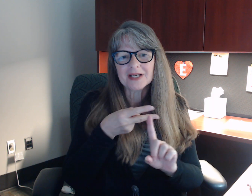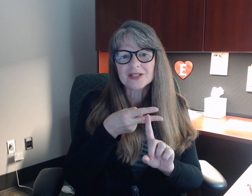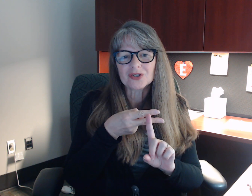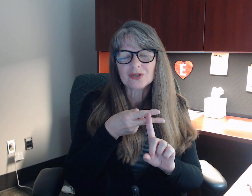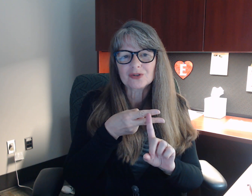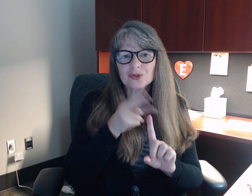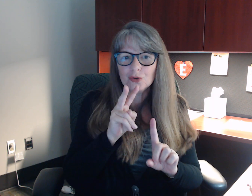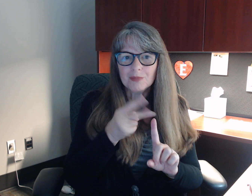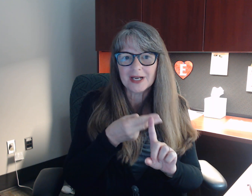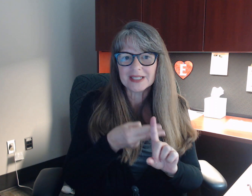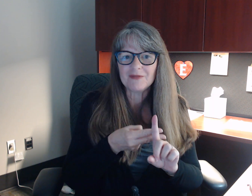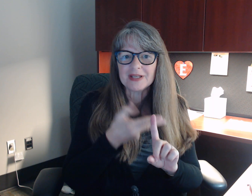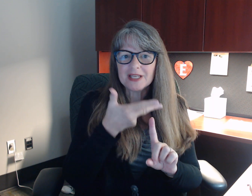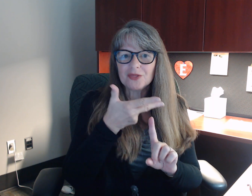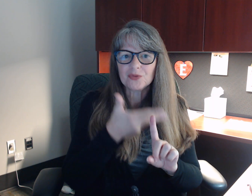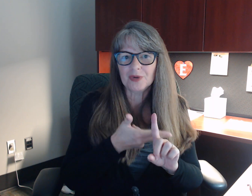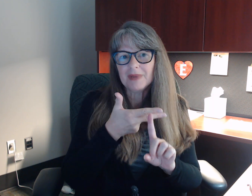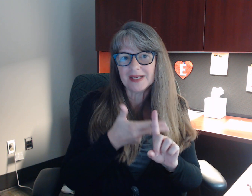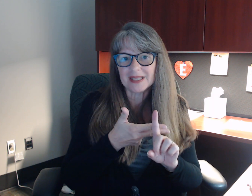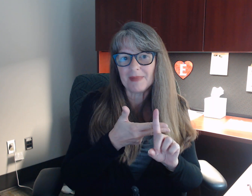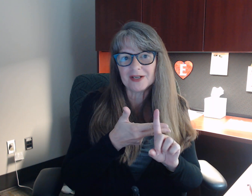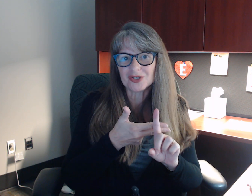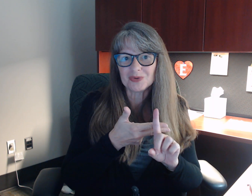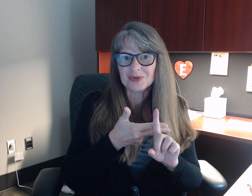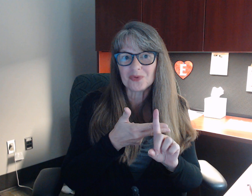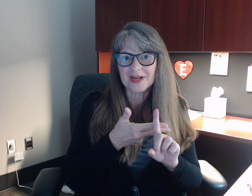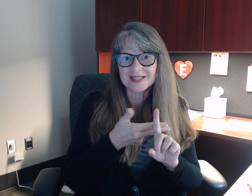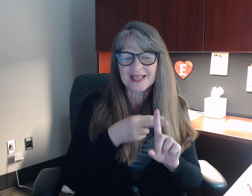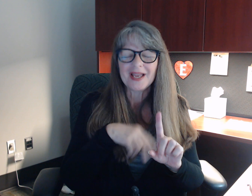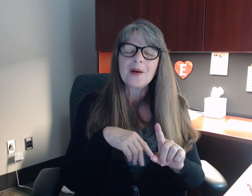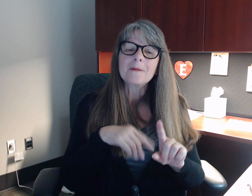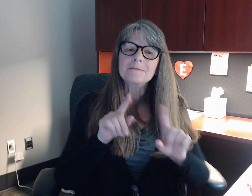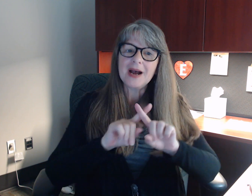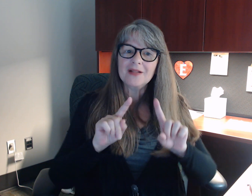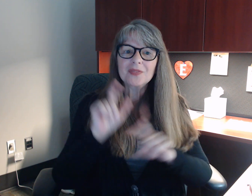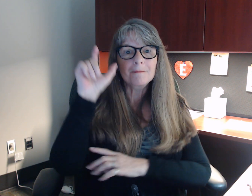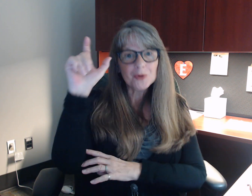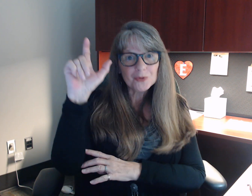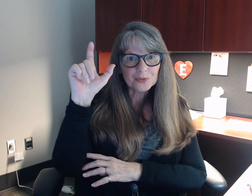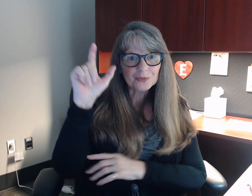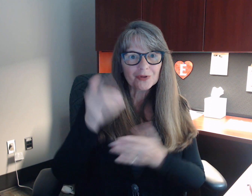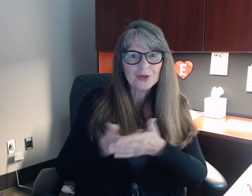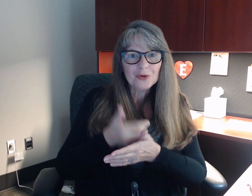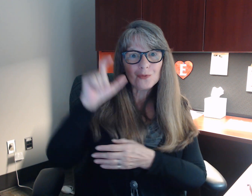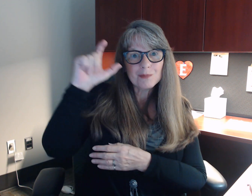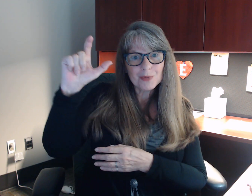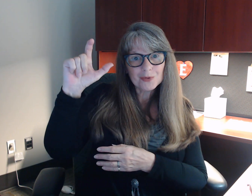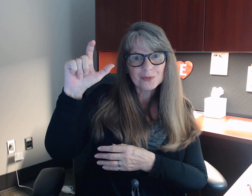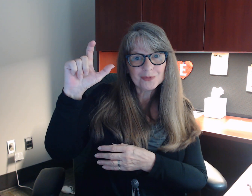it's 2 months. If I said 3 months, I might just do it twice. But the moon, the new moon,